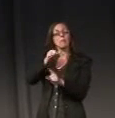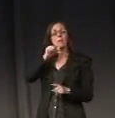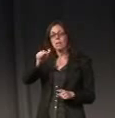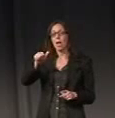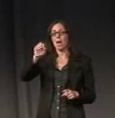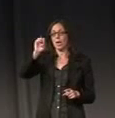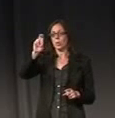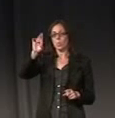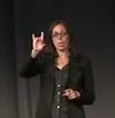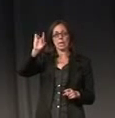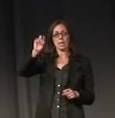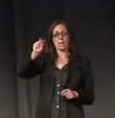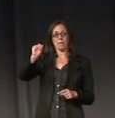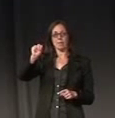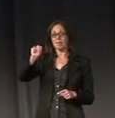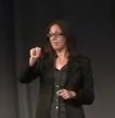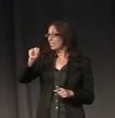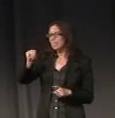4 dimensions.